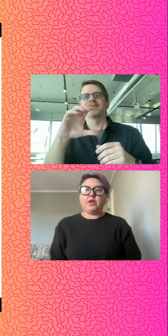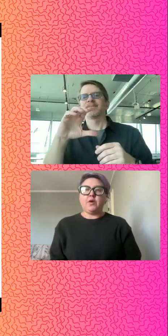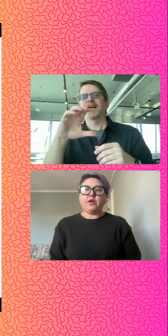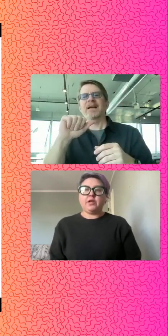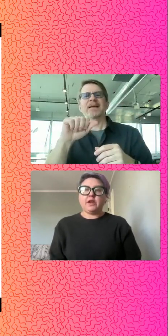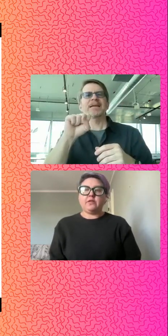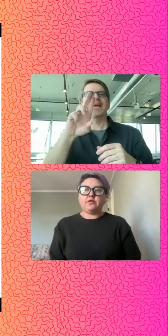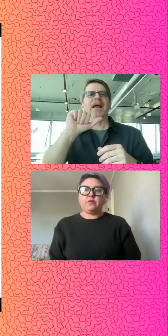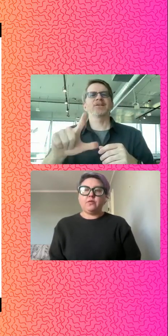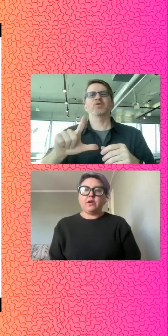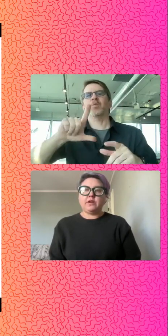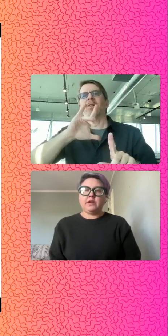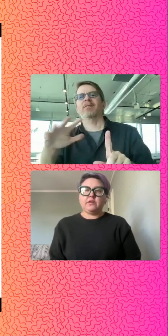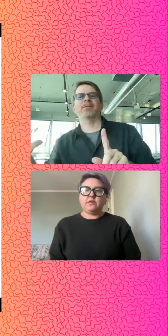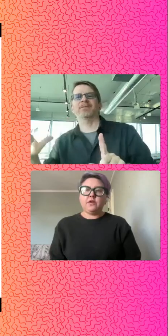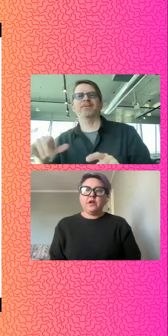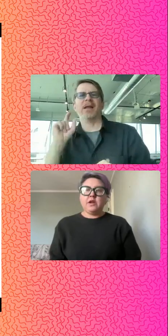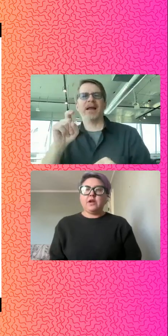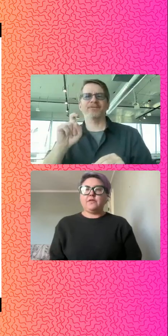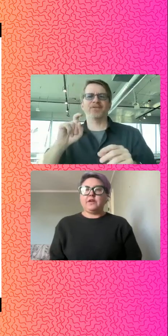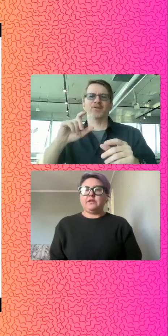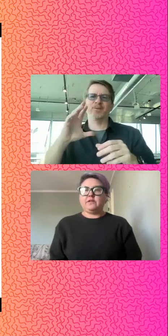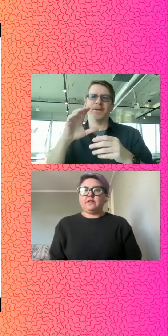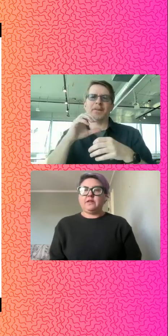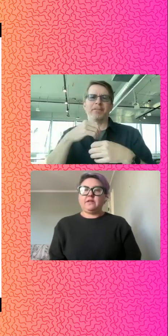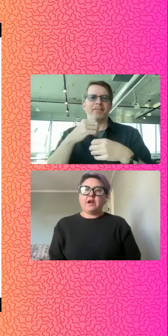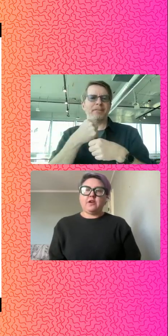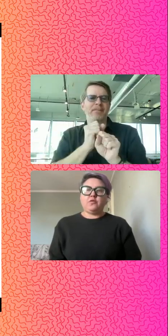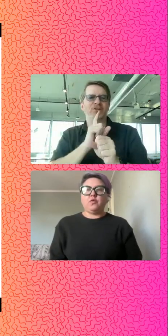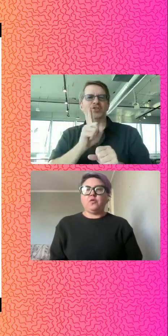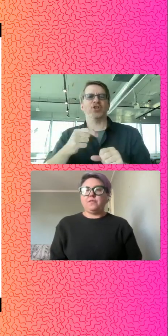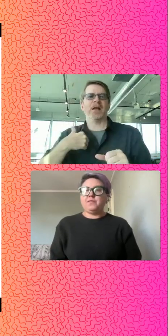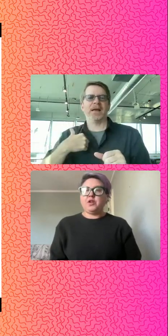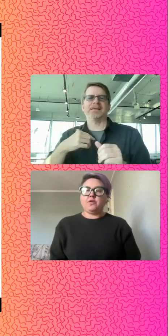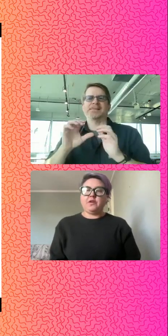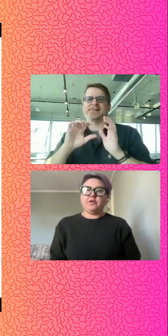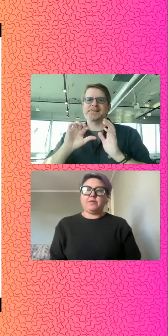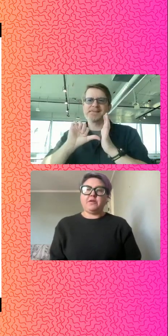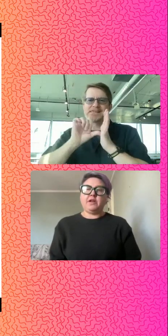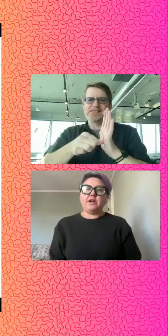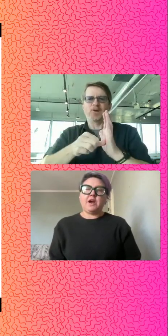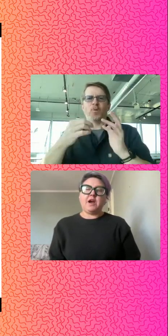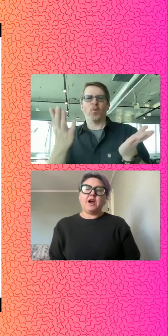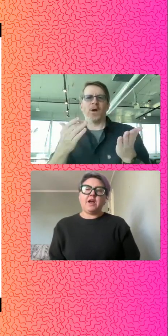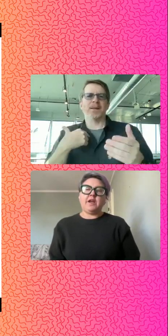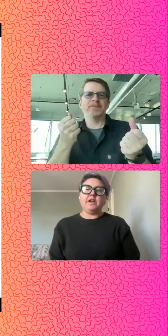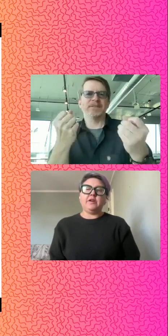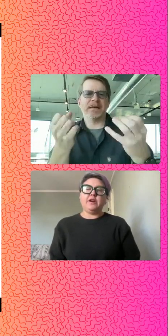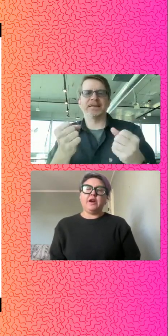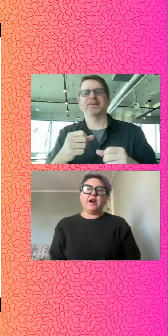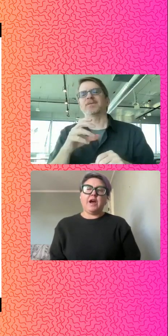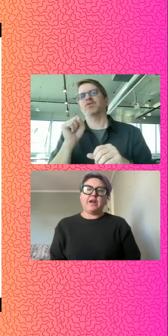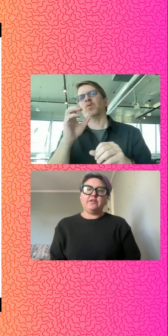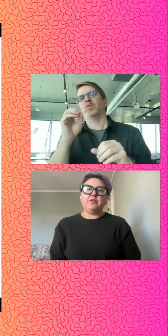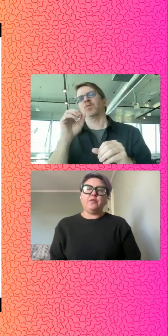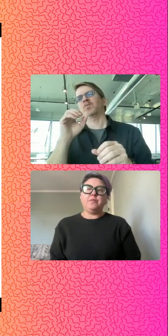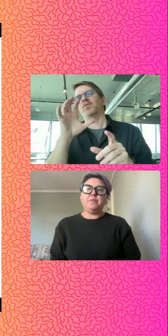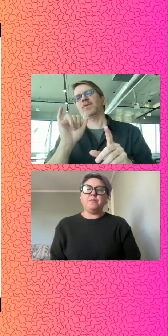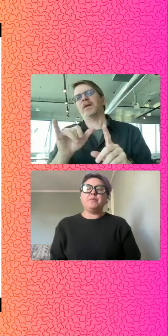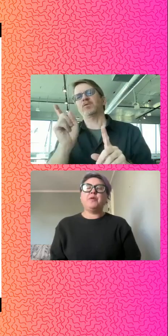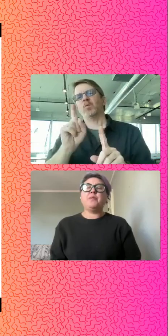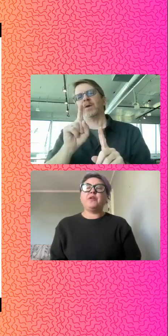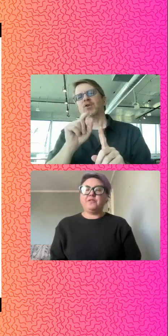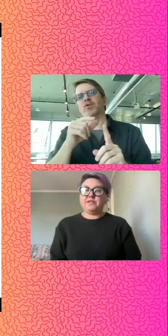enough for the video, it could catch what it needed to. If I did just this casual, finger spelling, I had